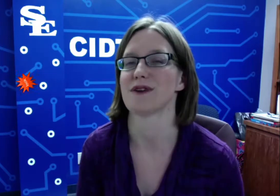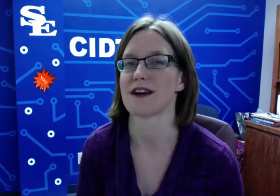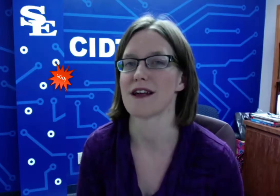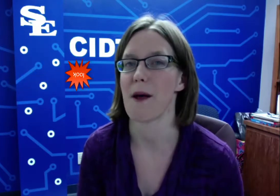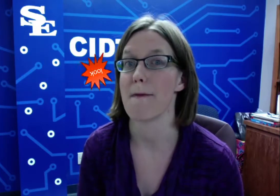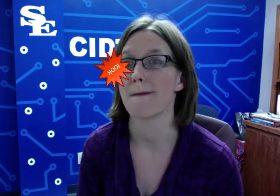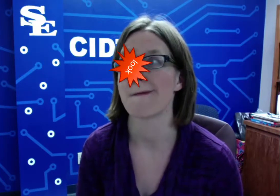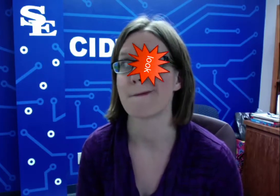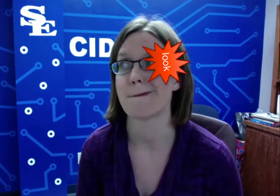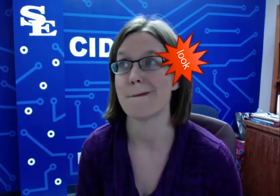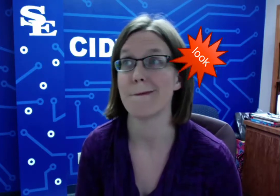word.